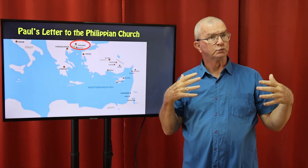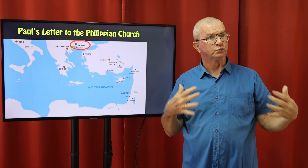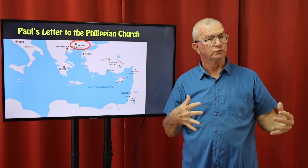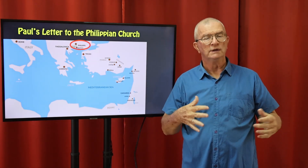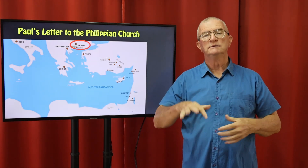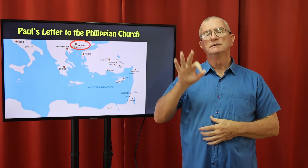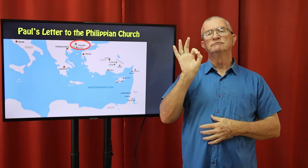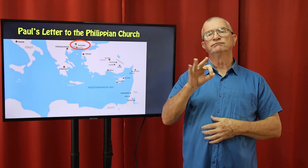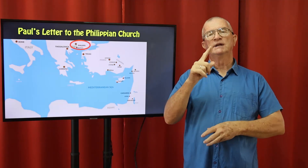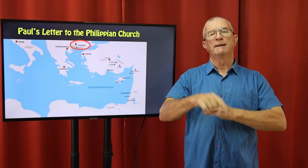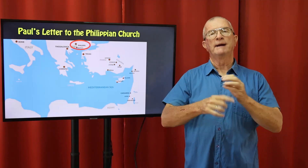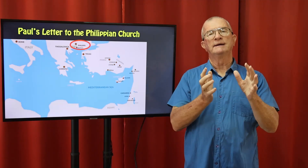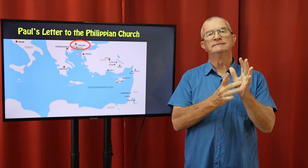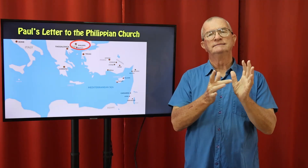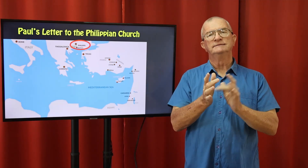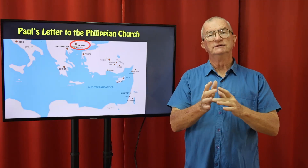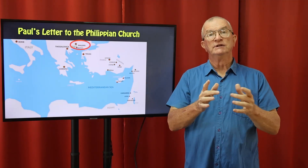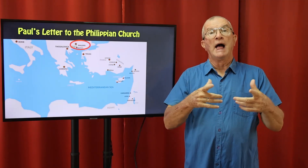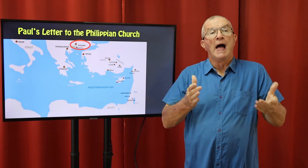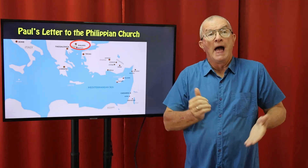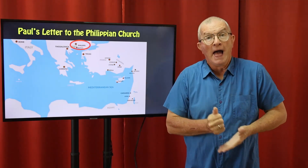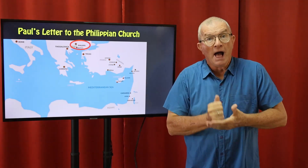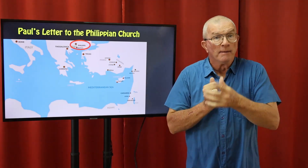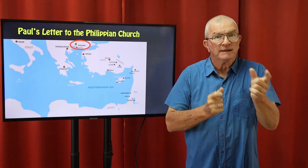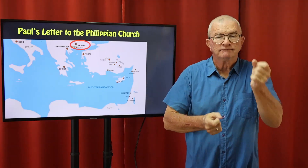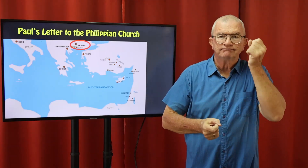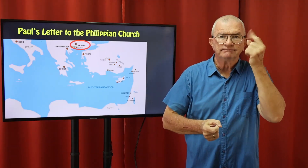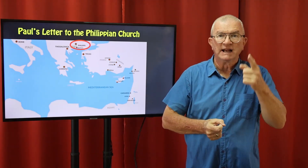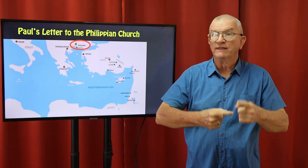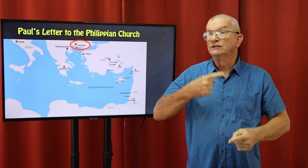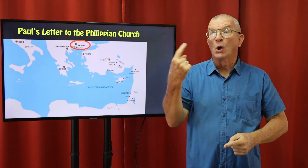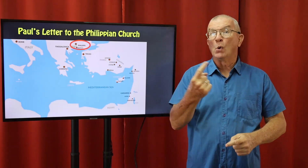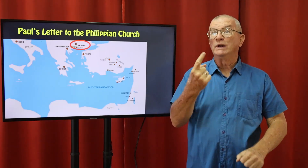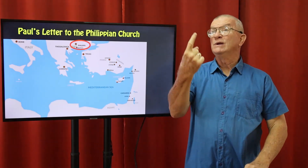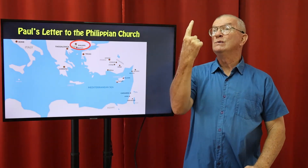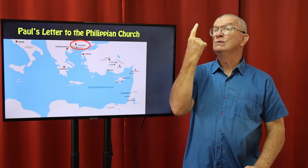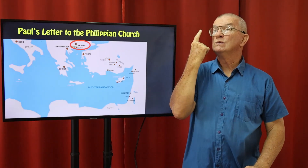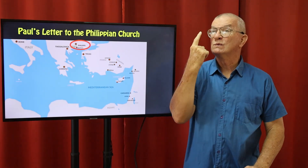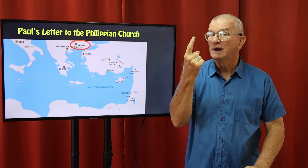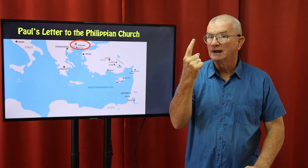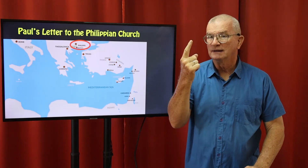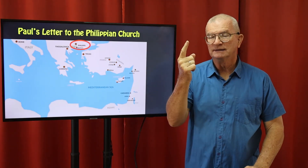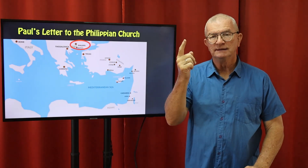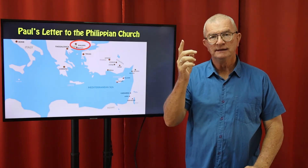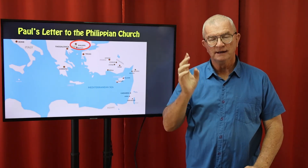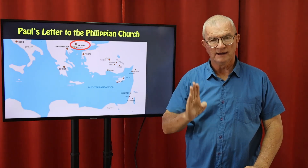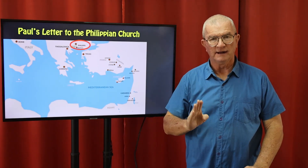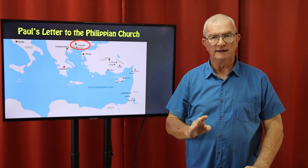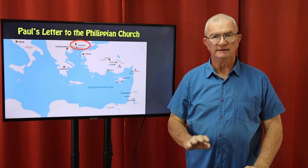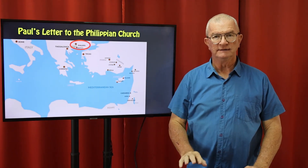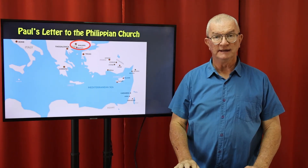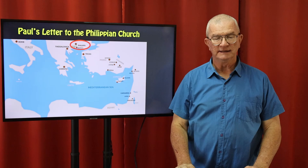there, began preaching about Jesus, helping them to understand that there's only one God.